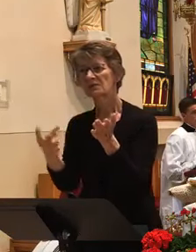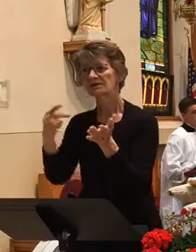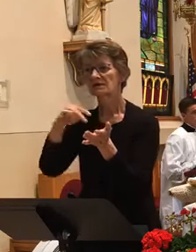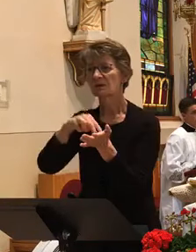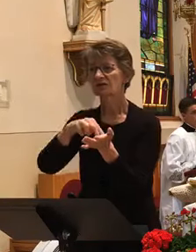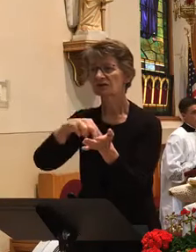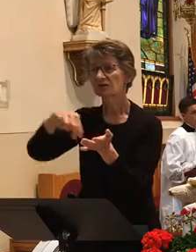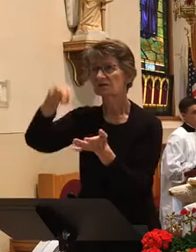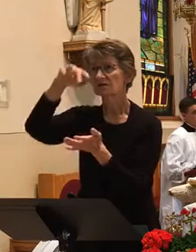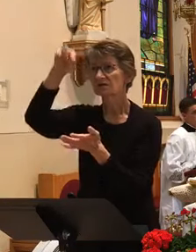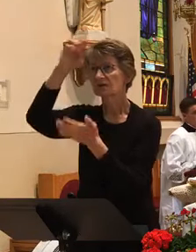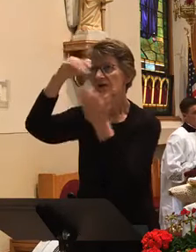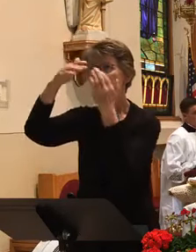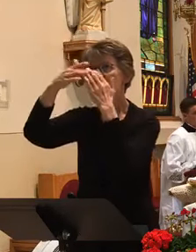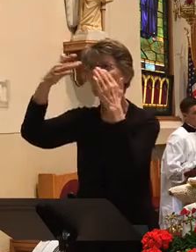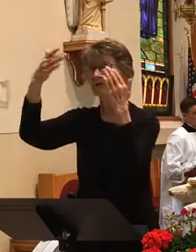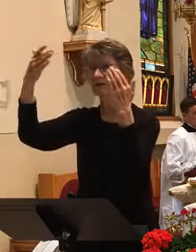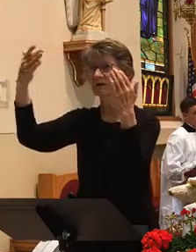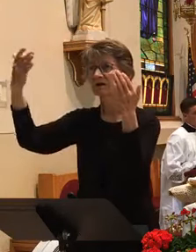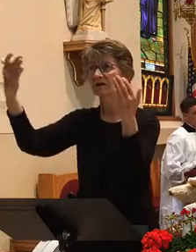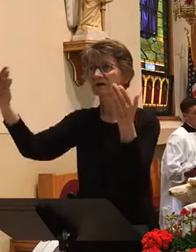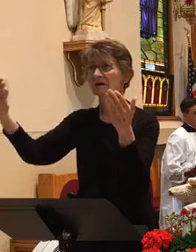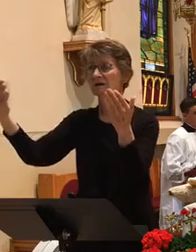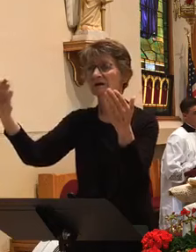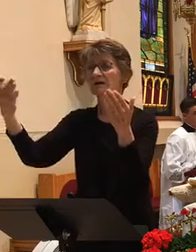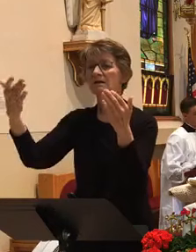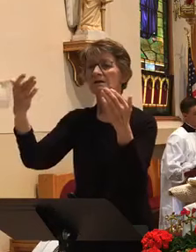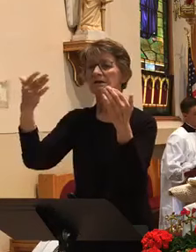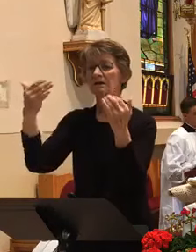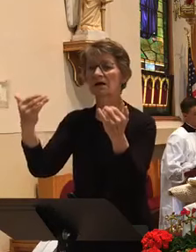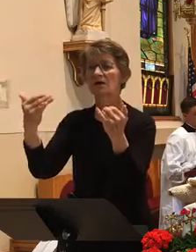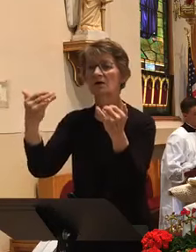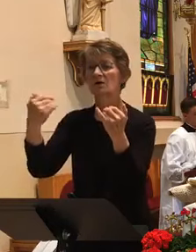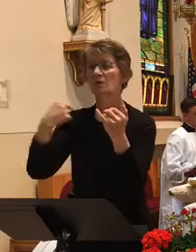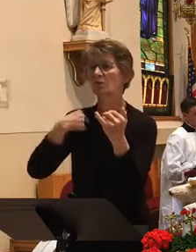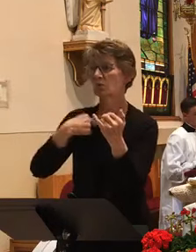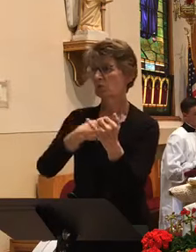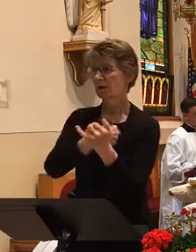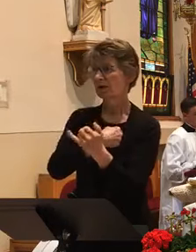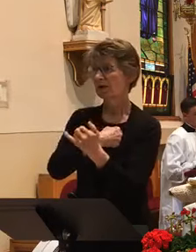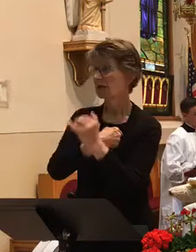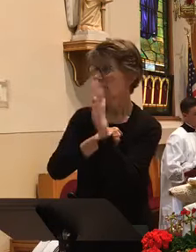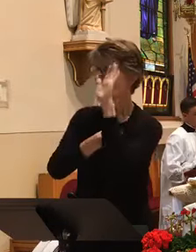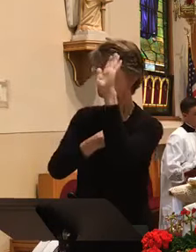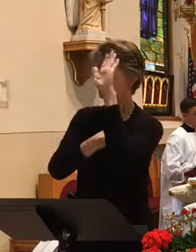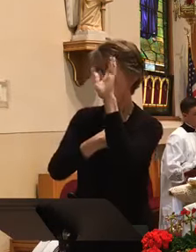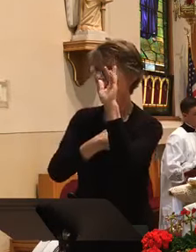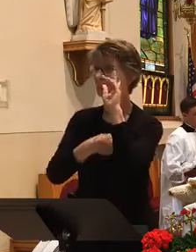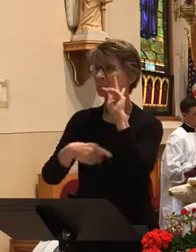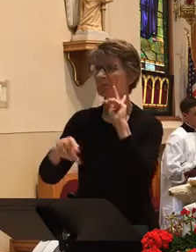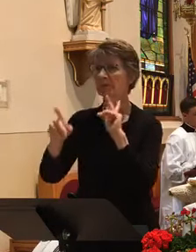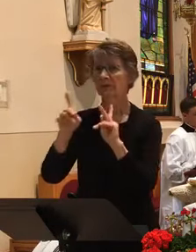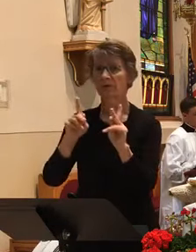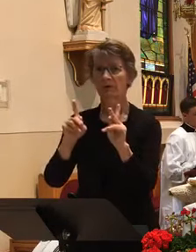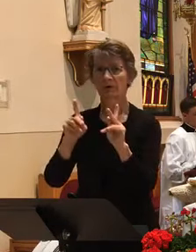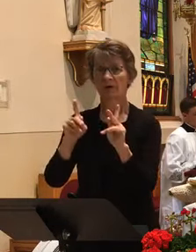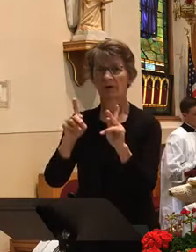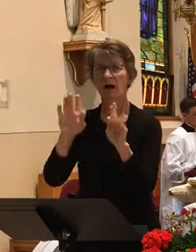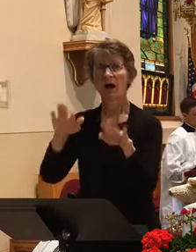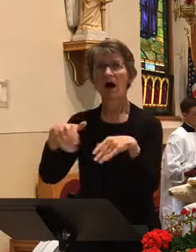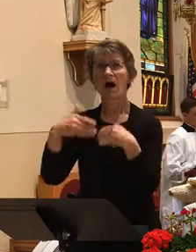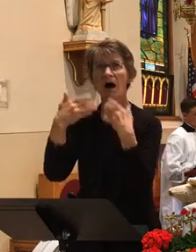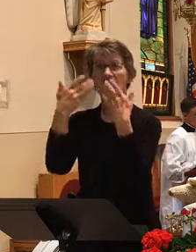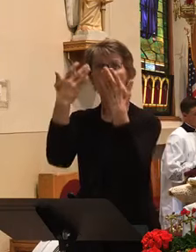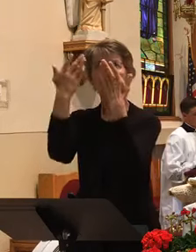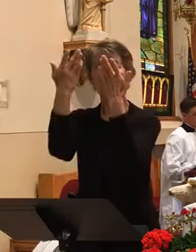glorious ascension into heaven of Christ your Son, our Lord, we, your servants, your holy people, offer